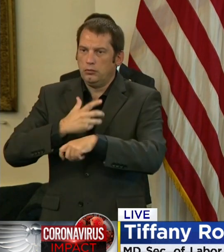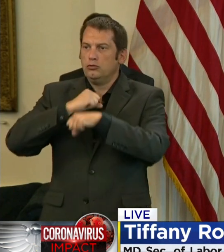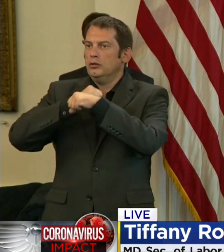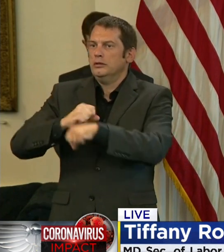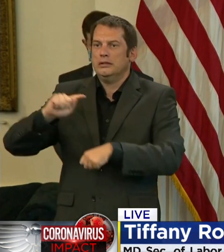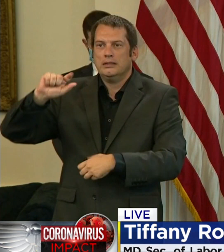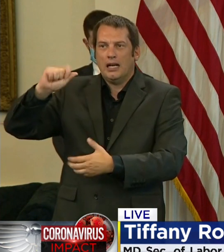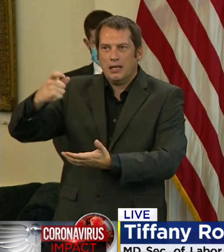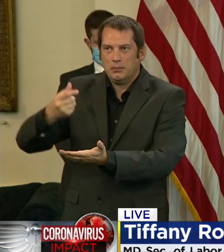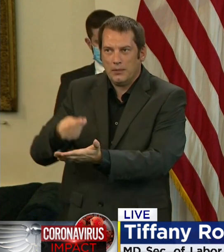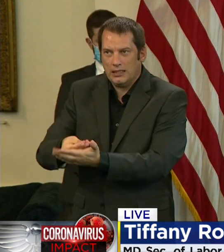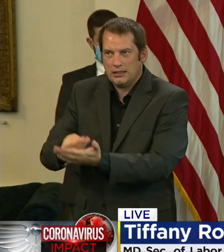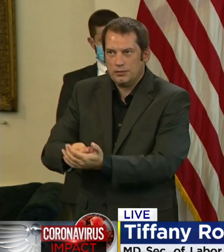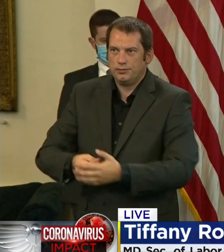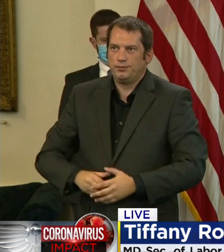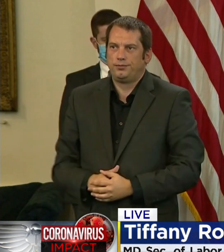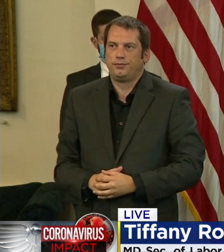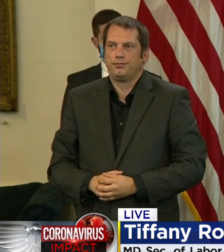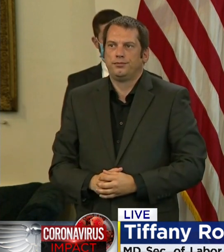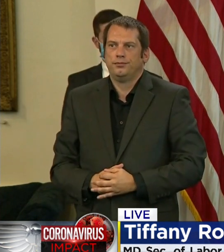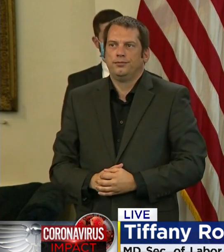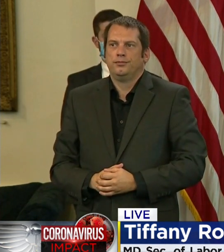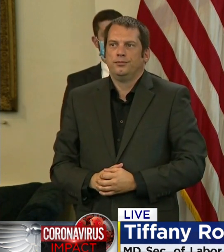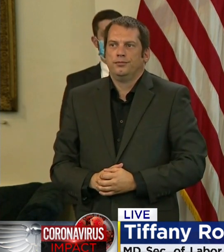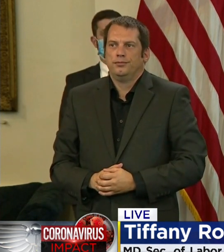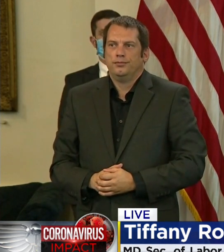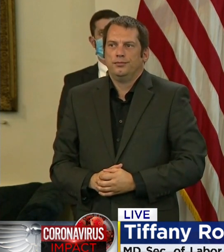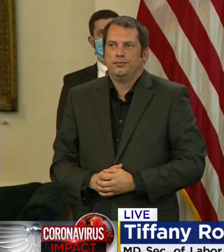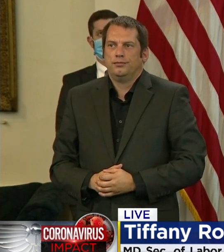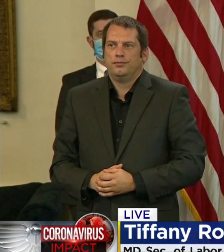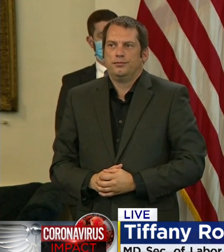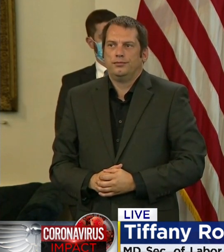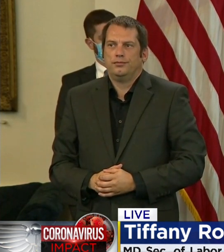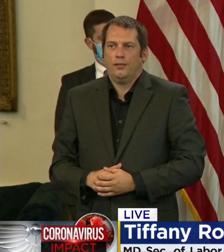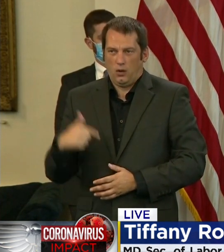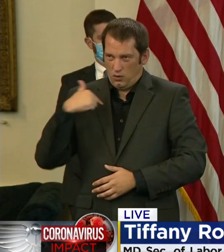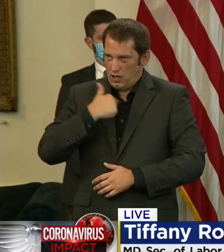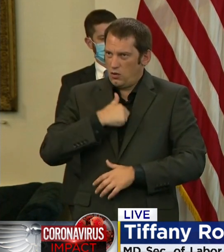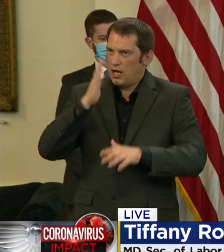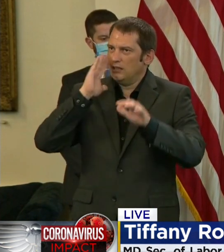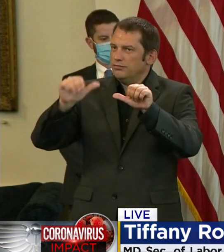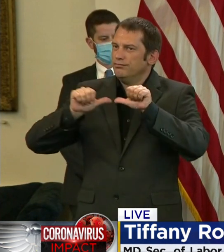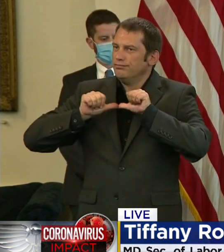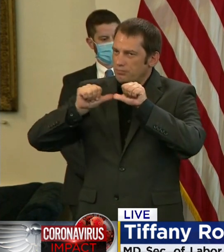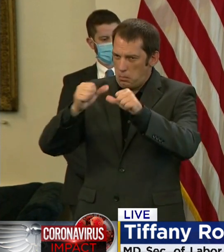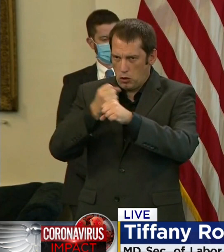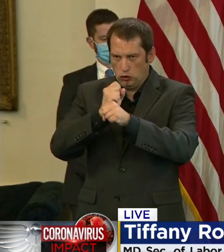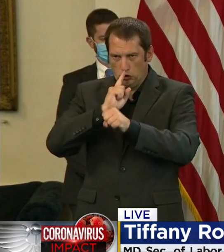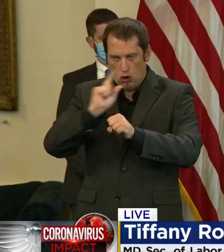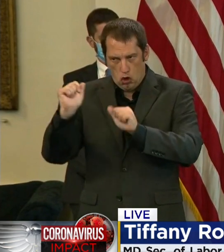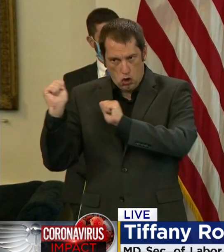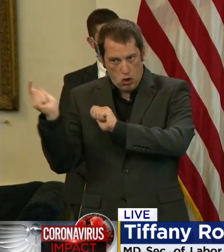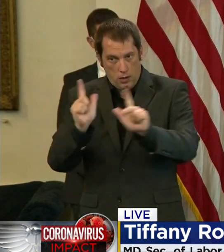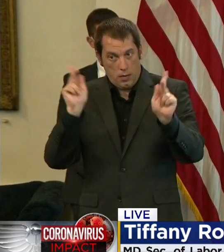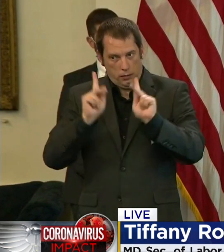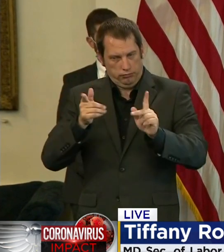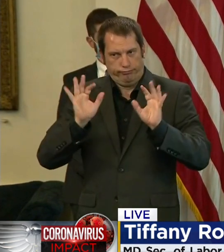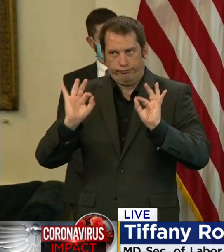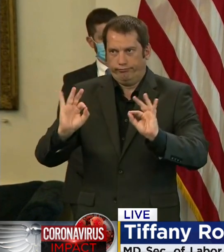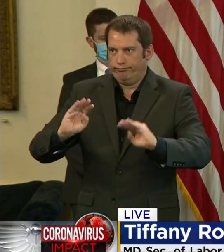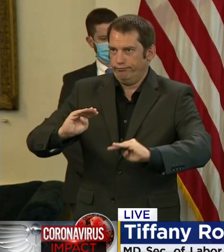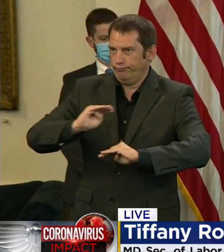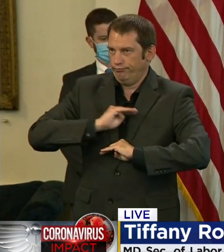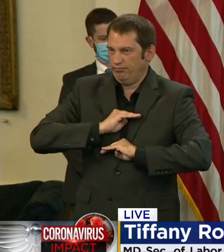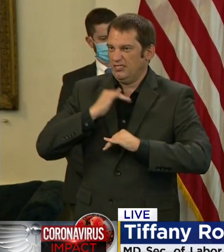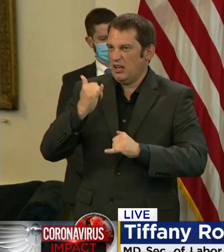not stop until each and every customer has been served. And now I would like to introduce Special Agent in Charge, Derek Pickle,